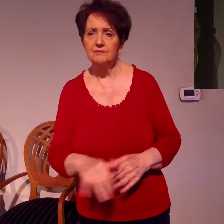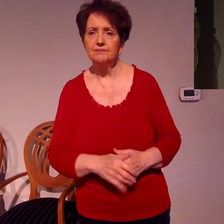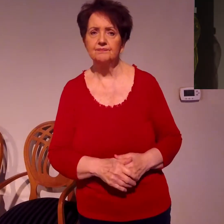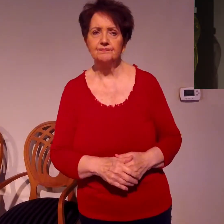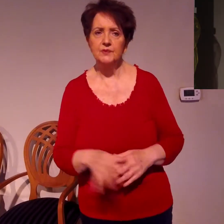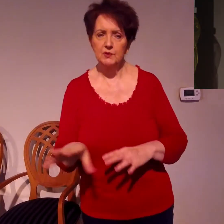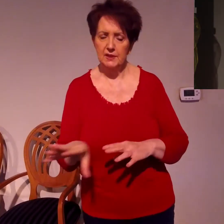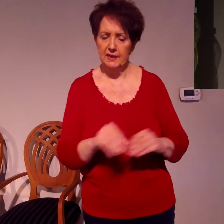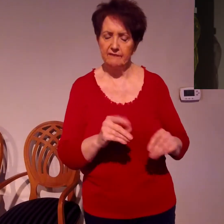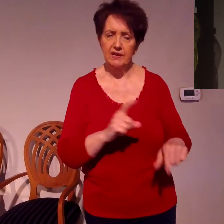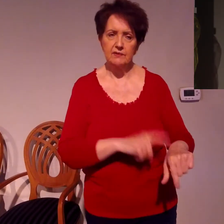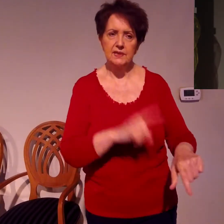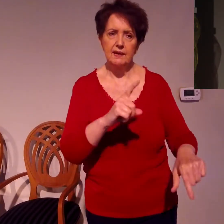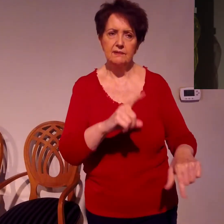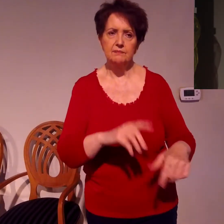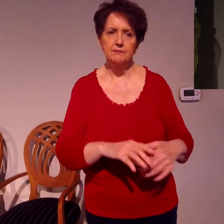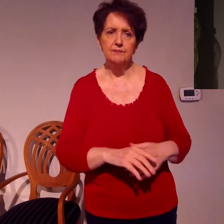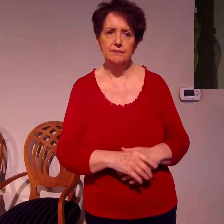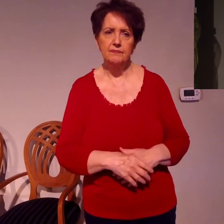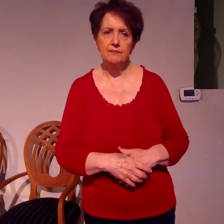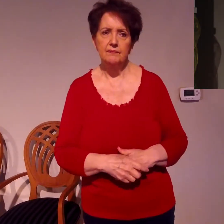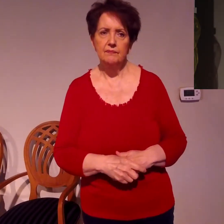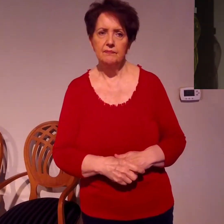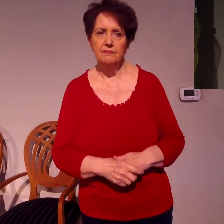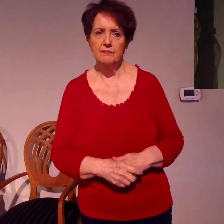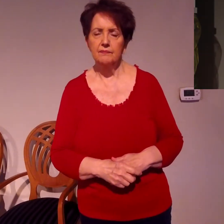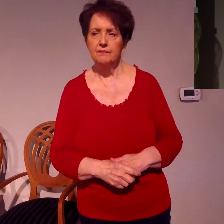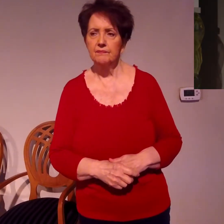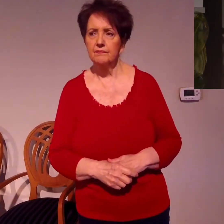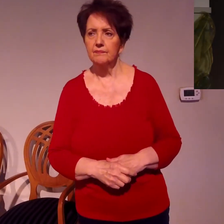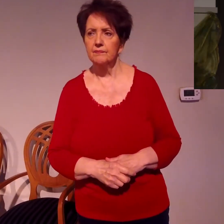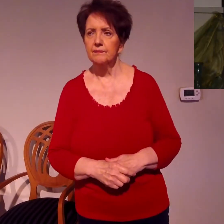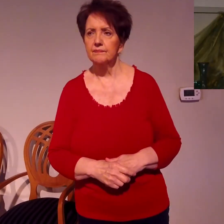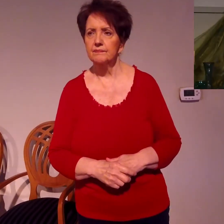time, leaving on time, leaving on time.